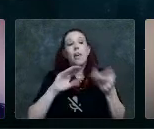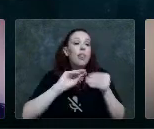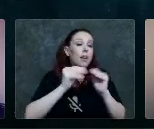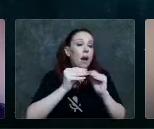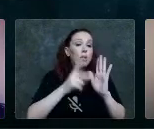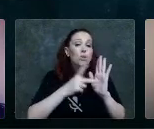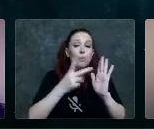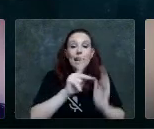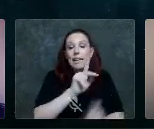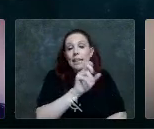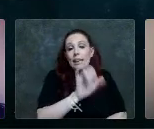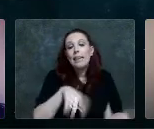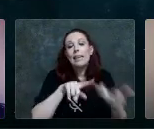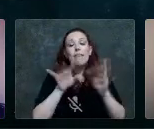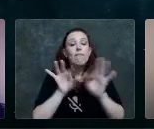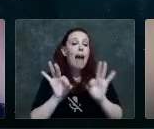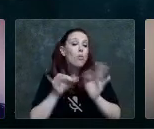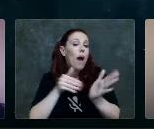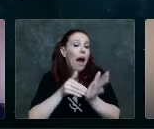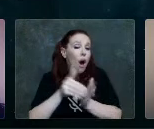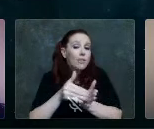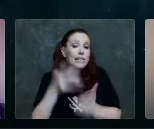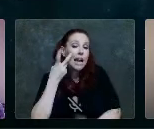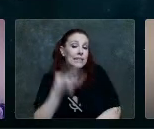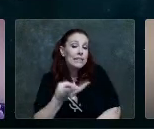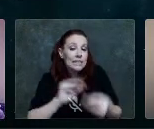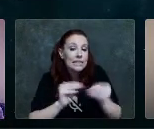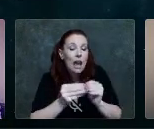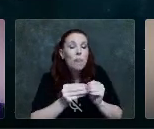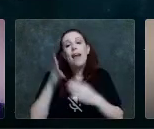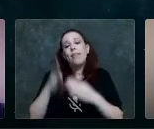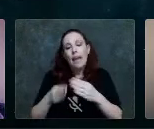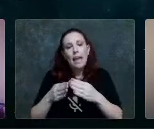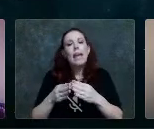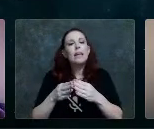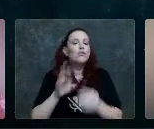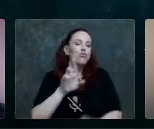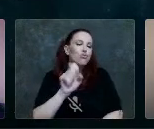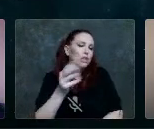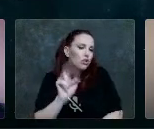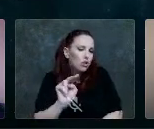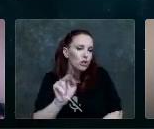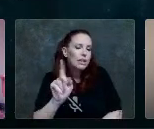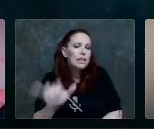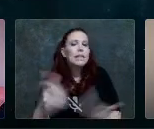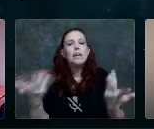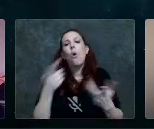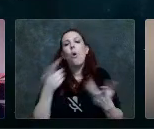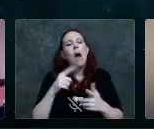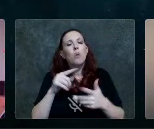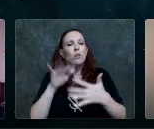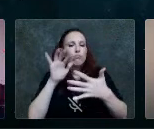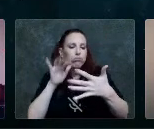The value is the count. How often have I seen that number? And then at the very end, I'm going to return the keys. Or I'm going to iterate through this array,